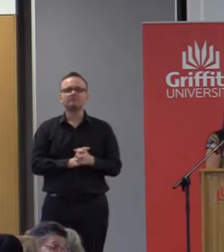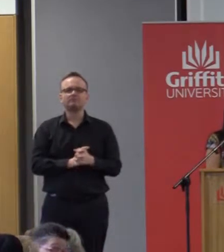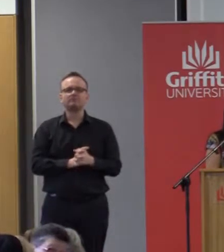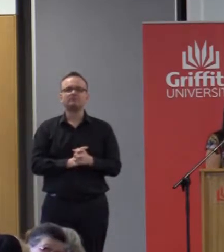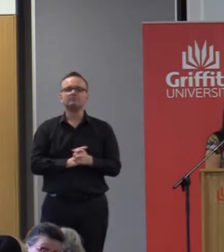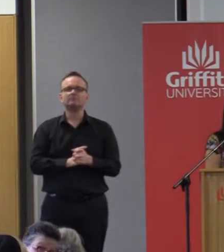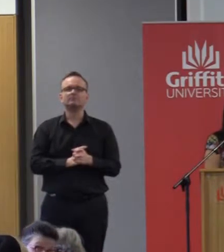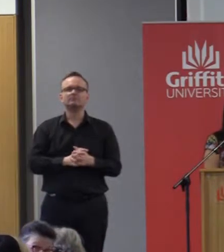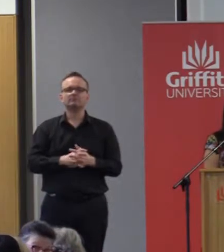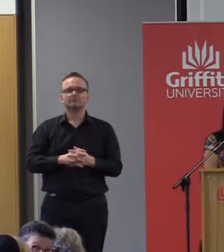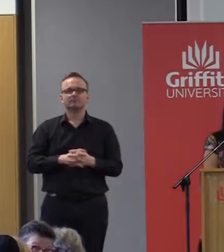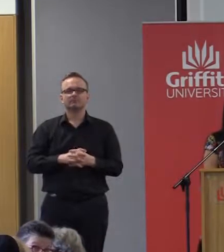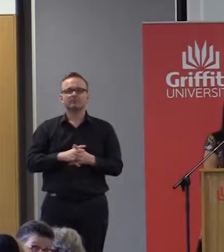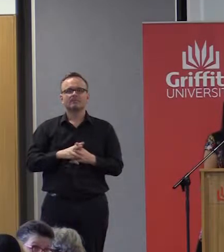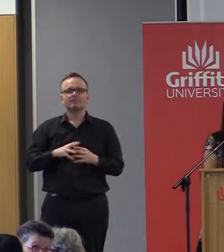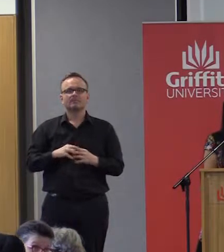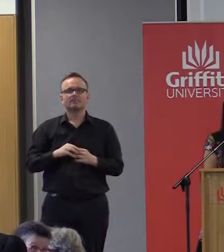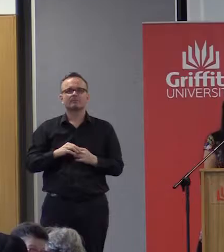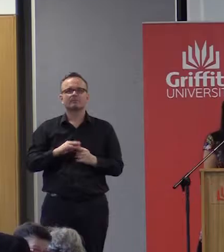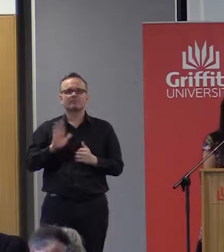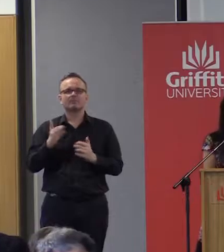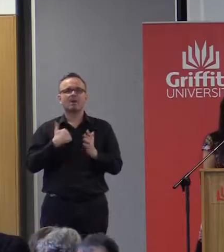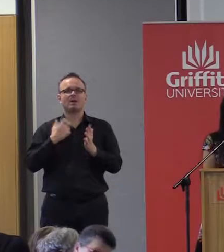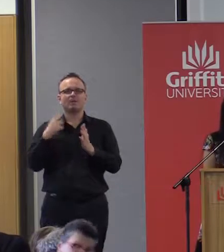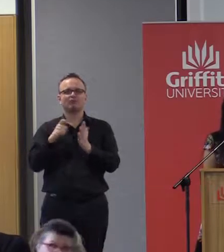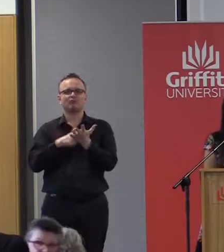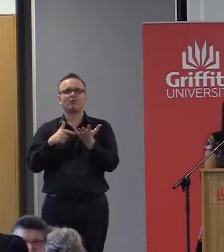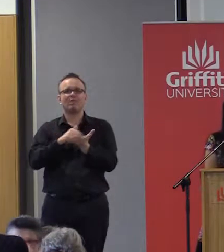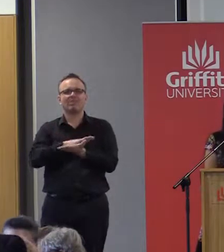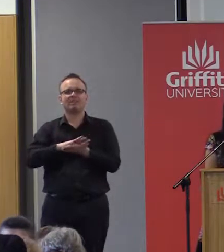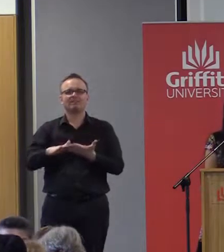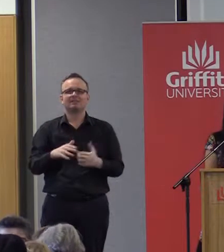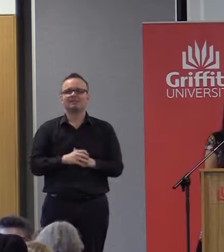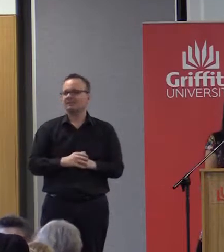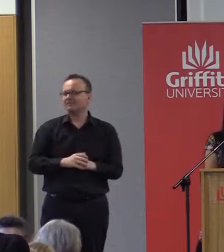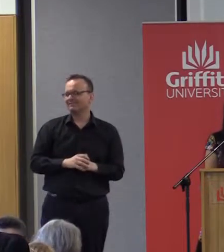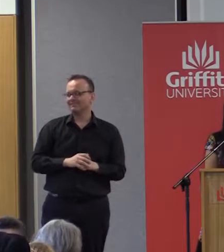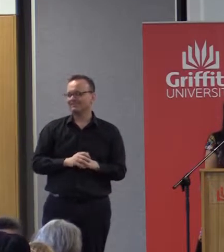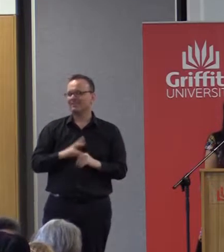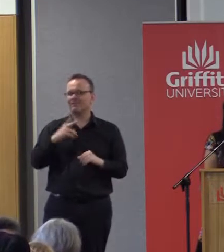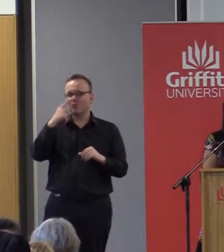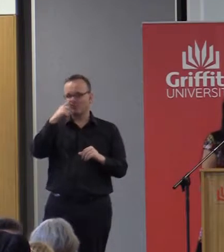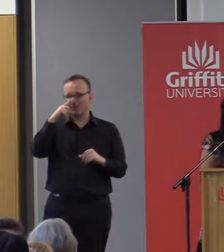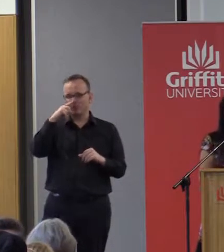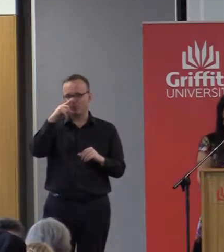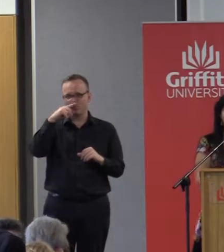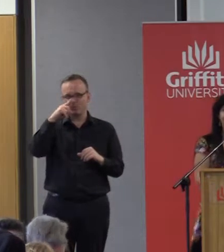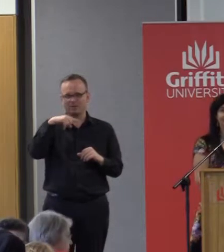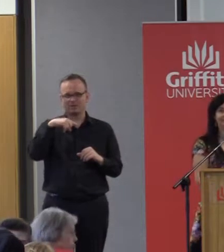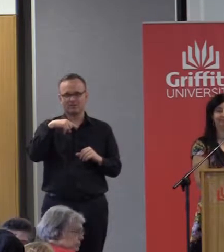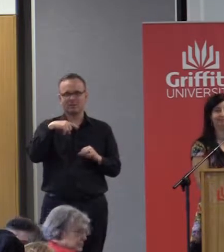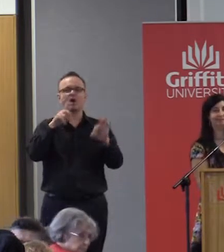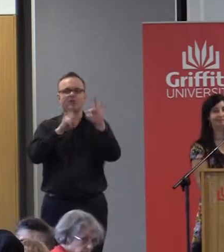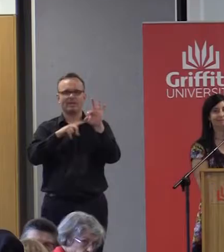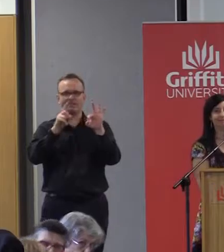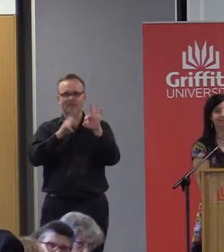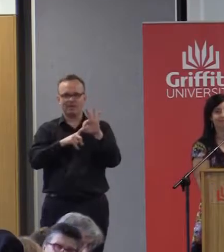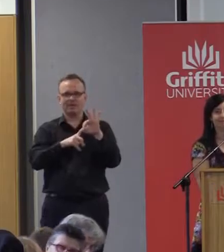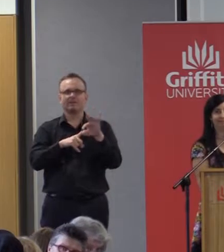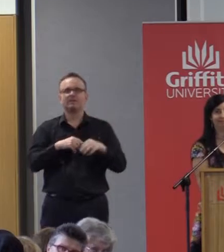Okay. Hello, my name is Ruth. I'm from Cares Queensland. And for people who may don't know, I don't know, like